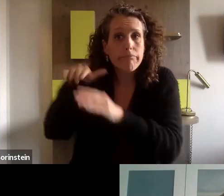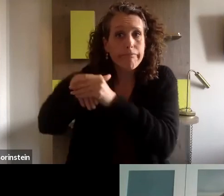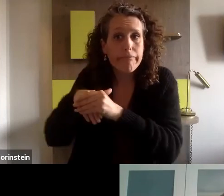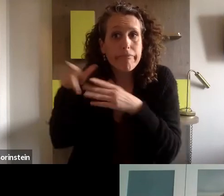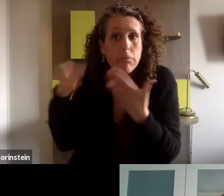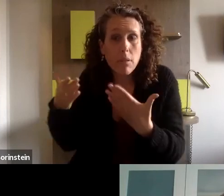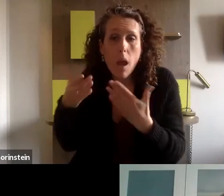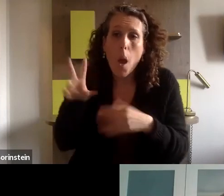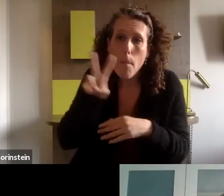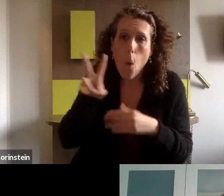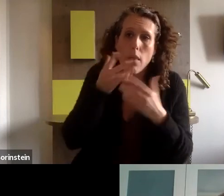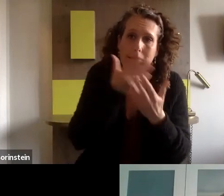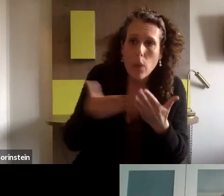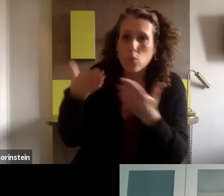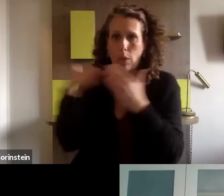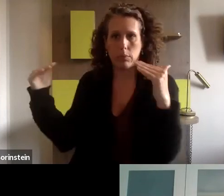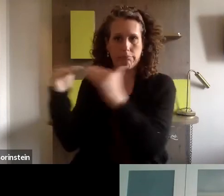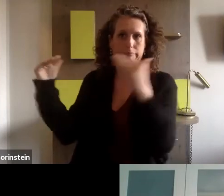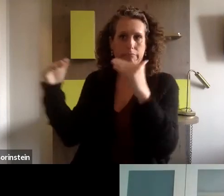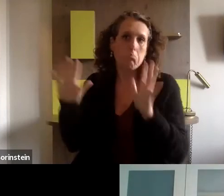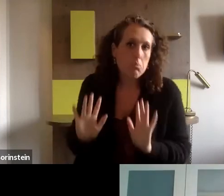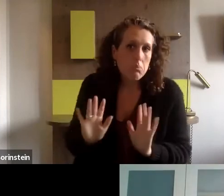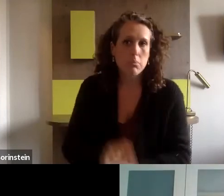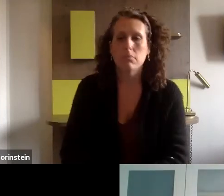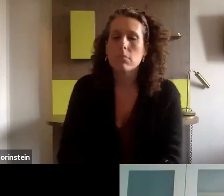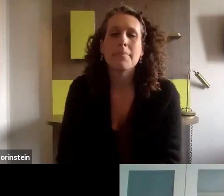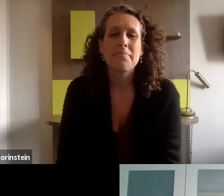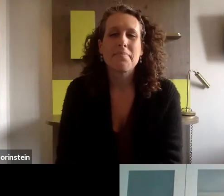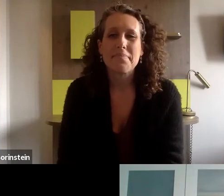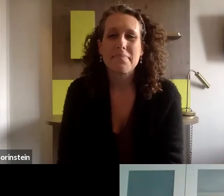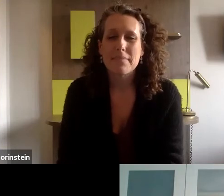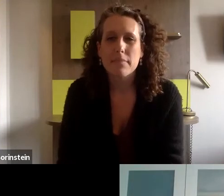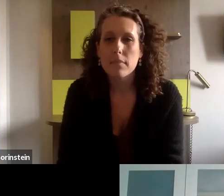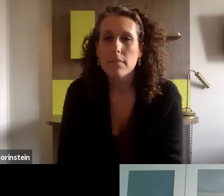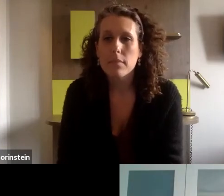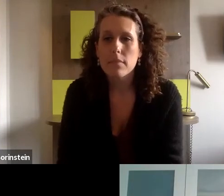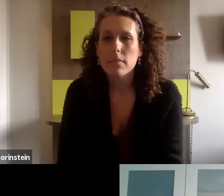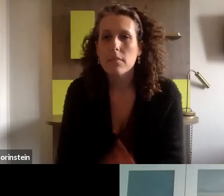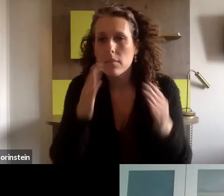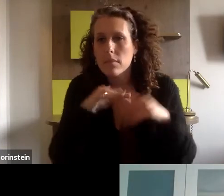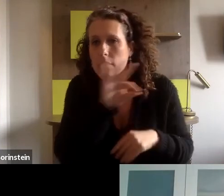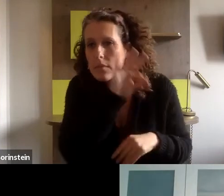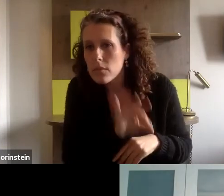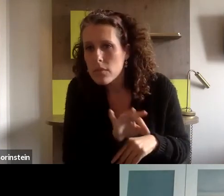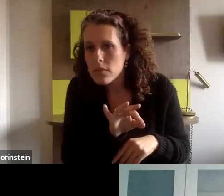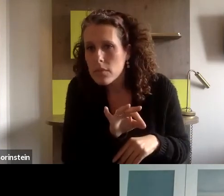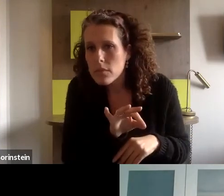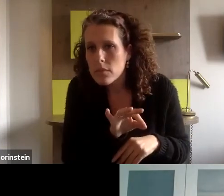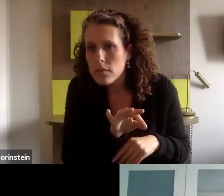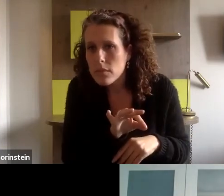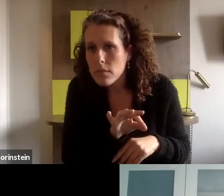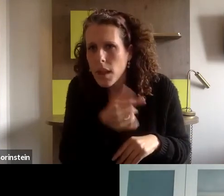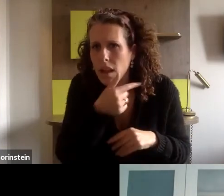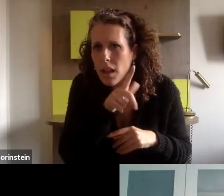both language equally. Okay, thank you. I have a question from